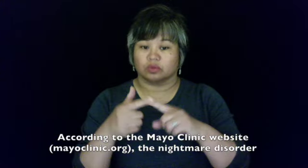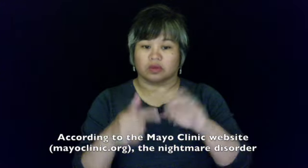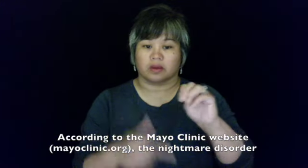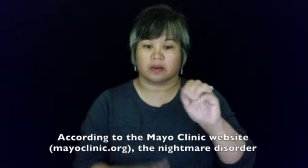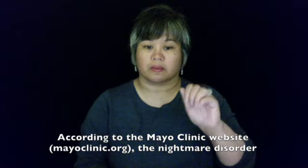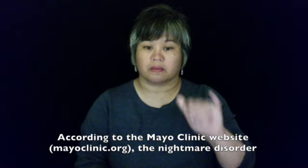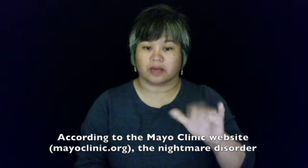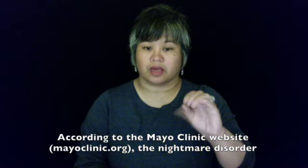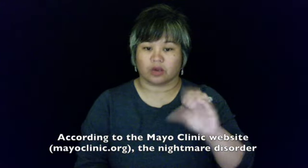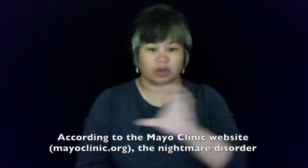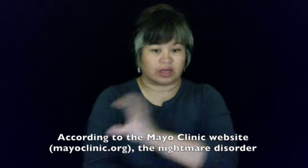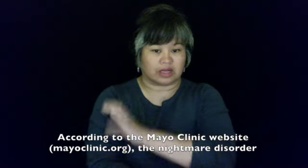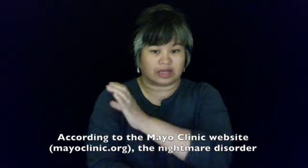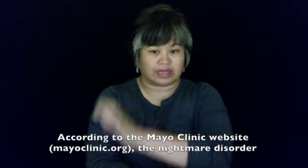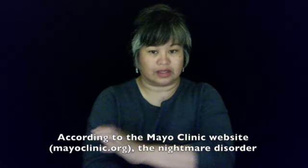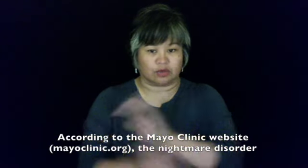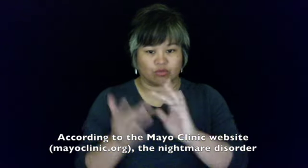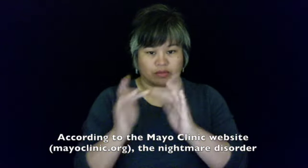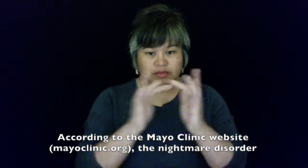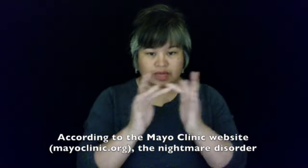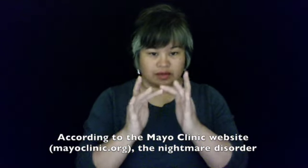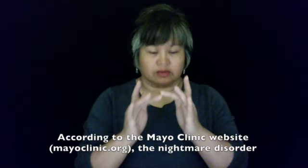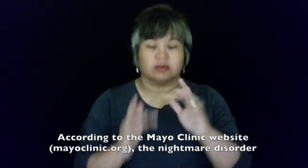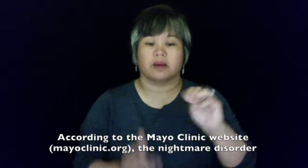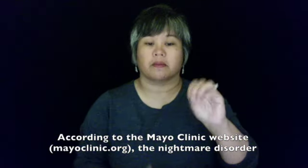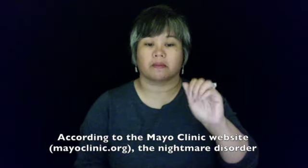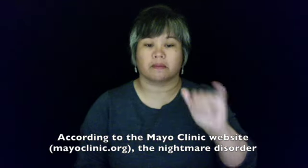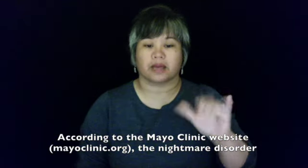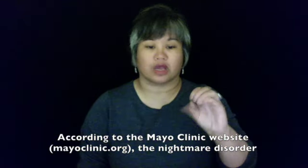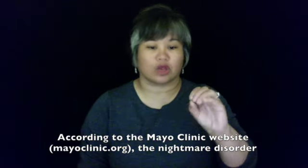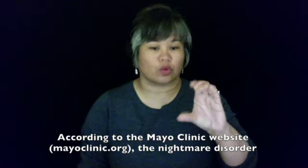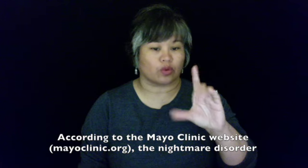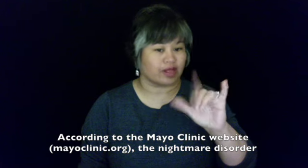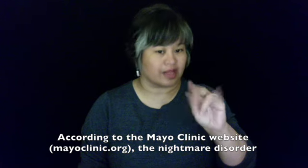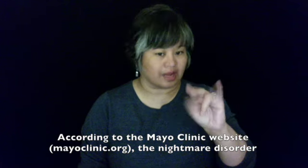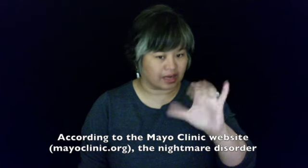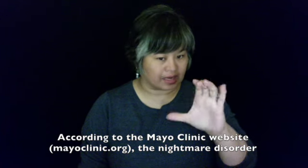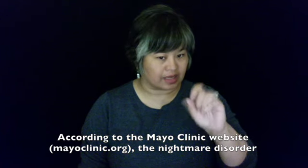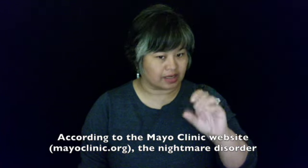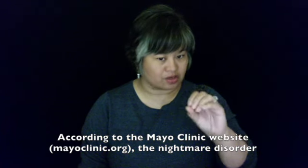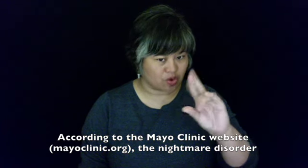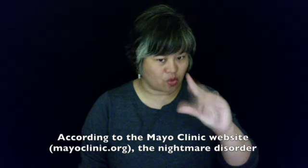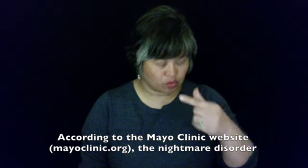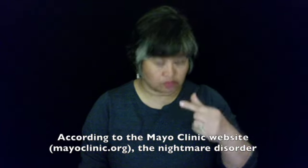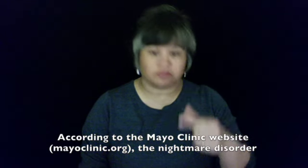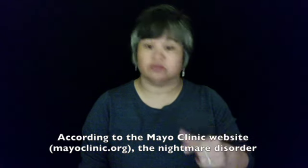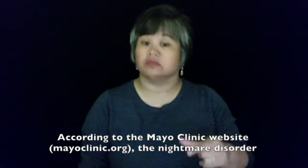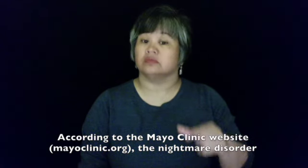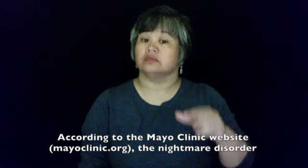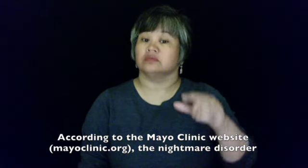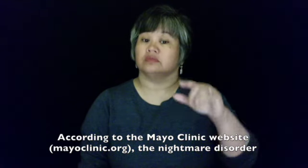According to the Mayo Clinic website, mayoclinic.org, the nightmare disorder